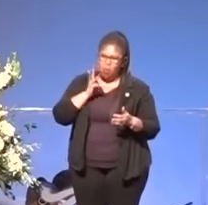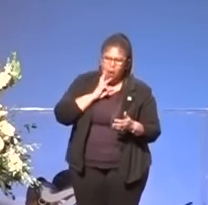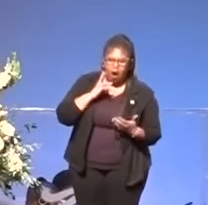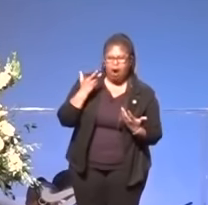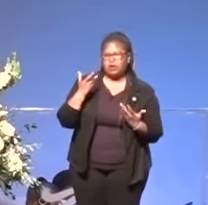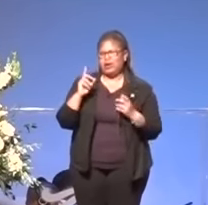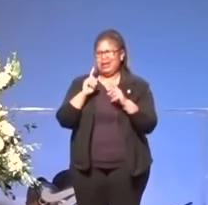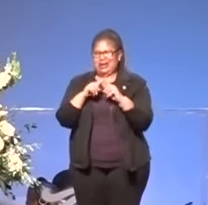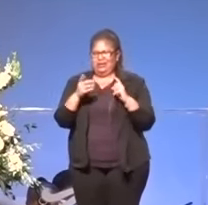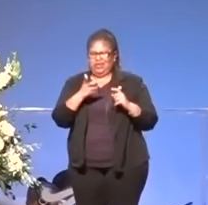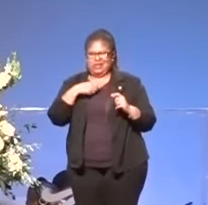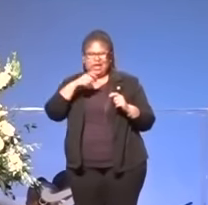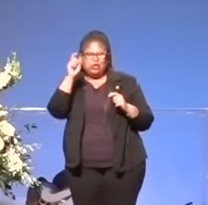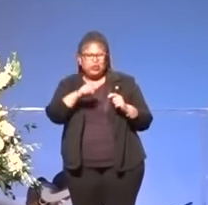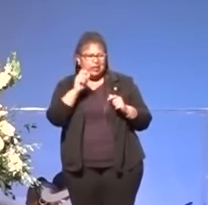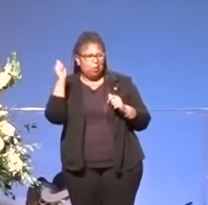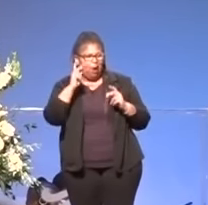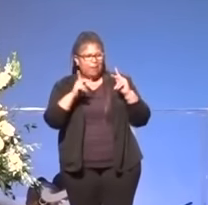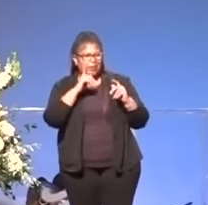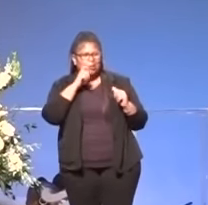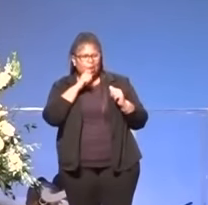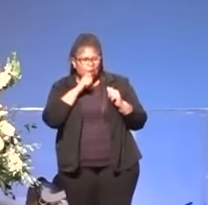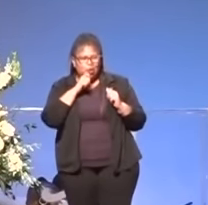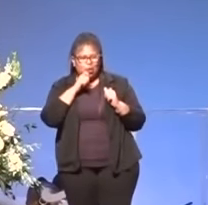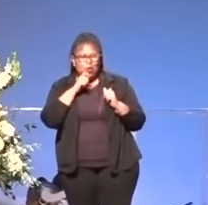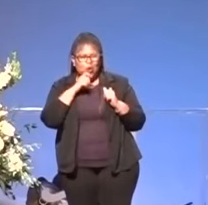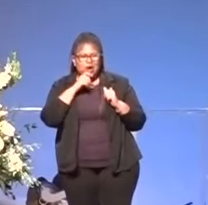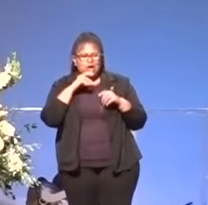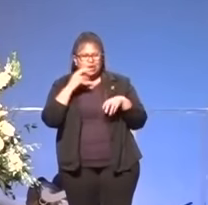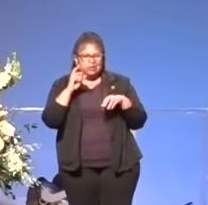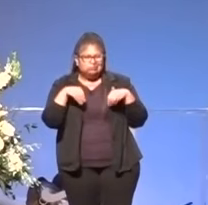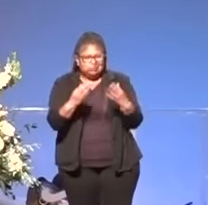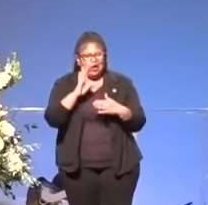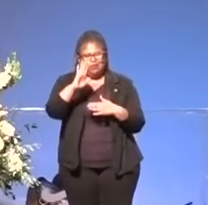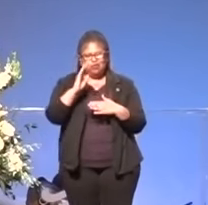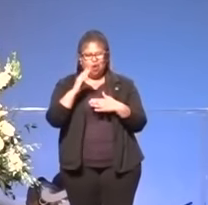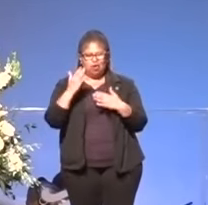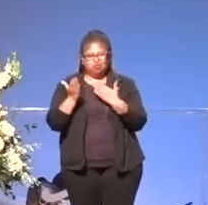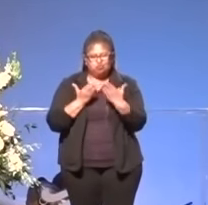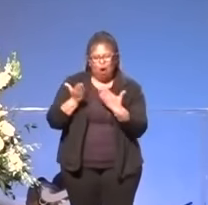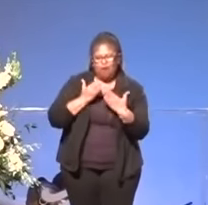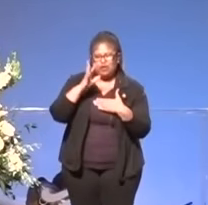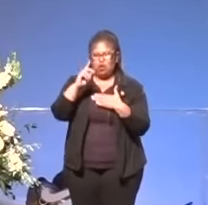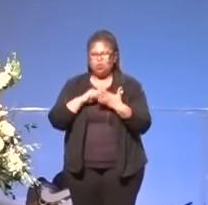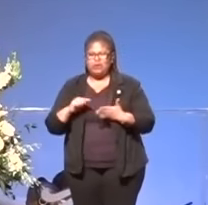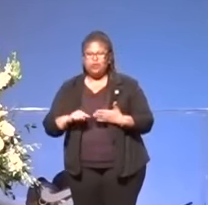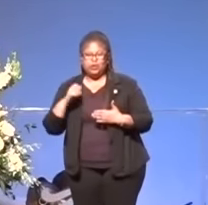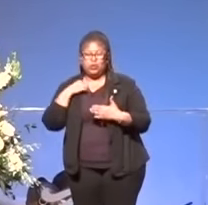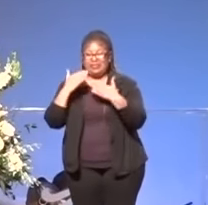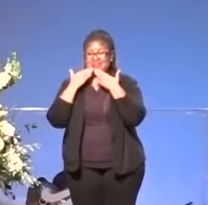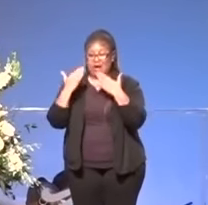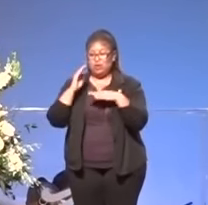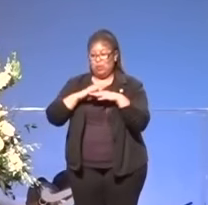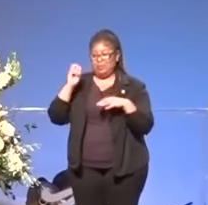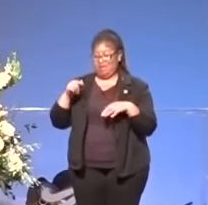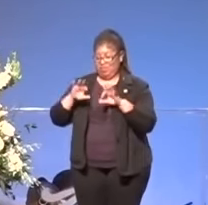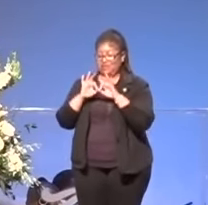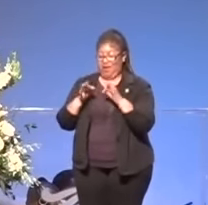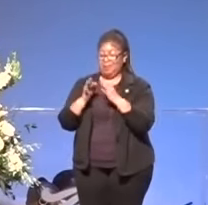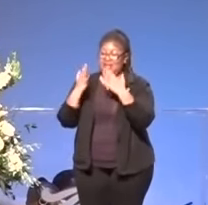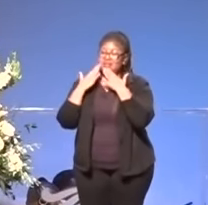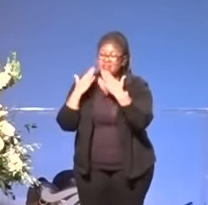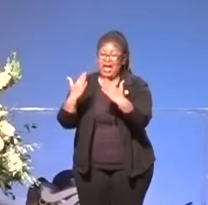you that donated your services, your resources, we want to thank you on behalf of this family. We thank you. Thank you. Thank